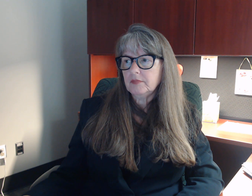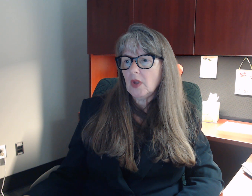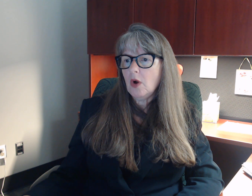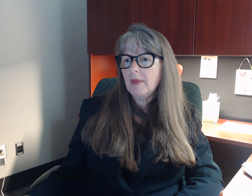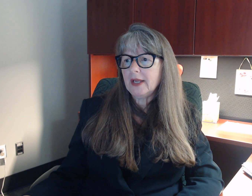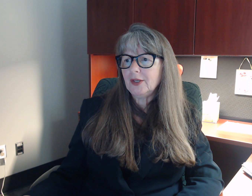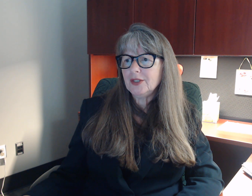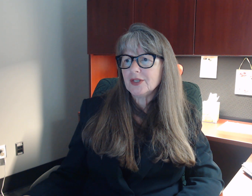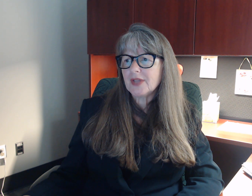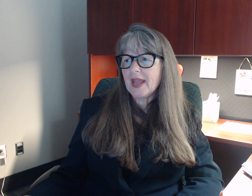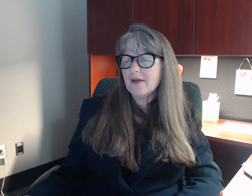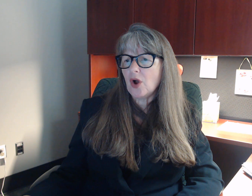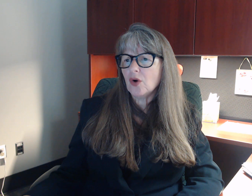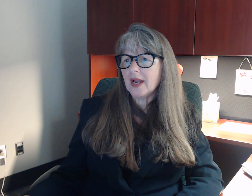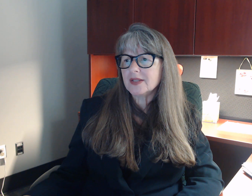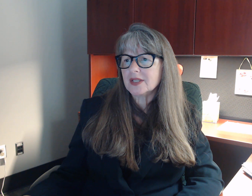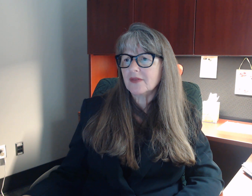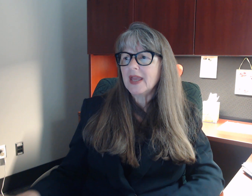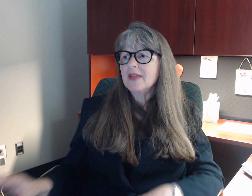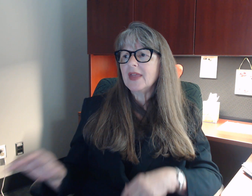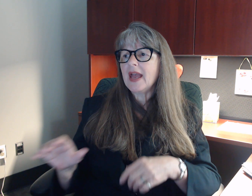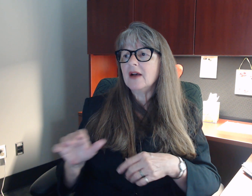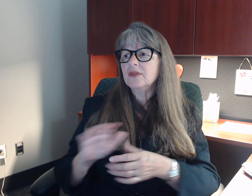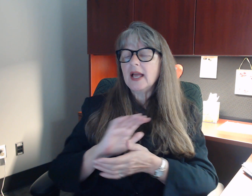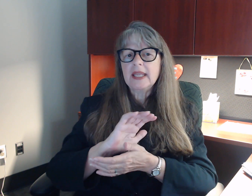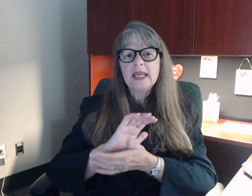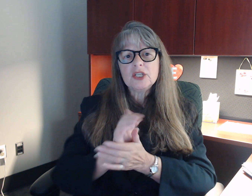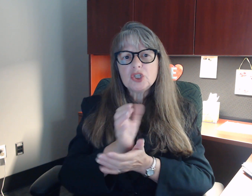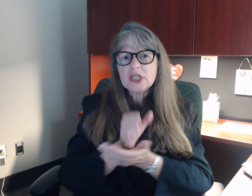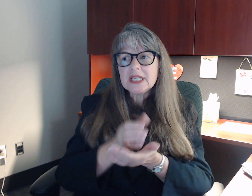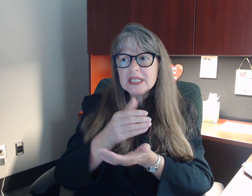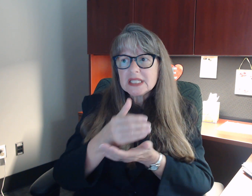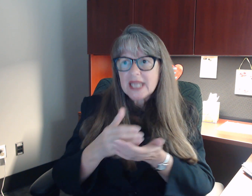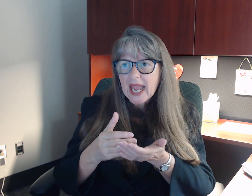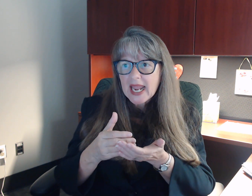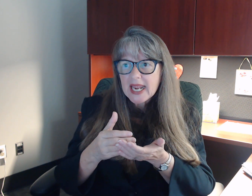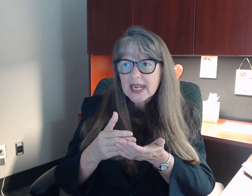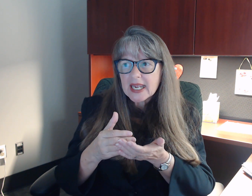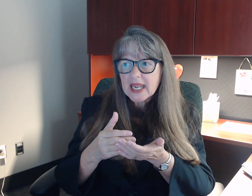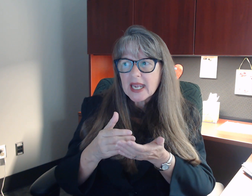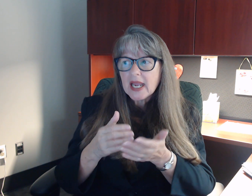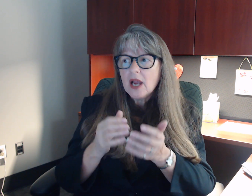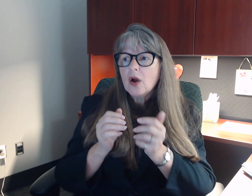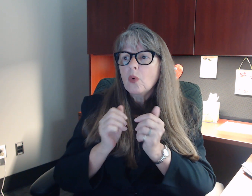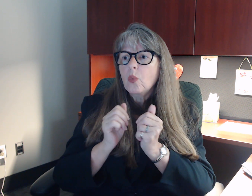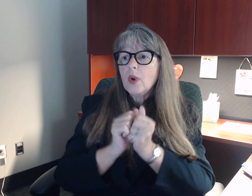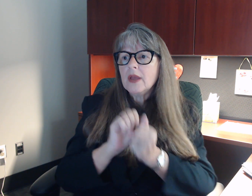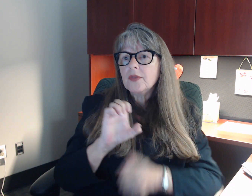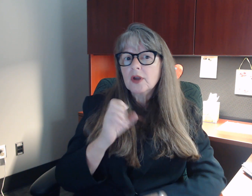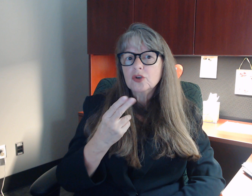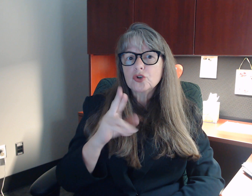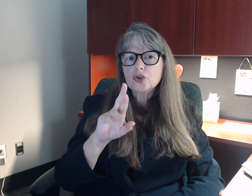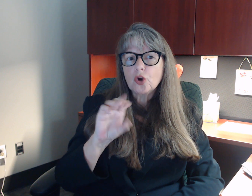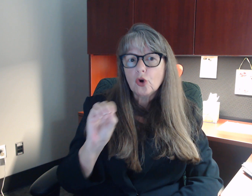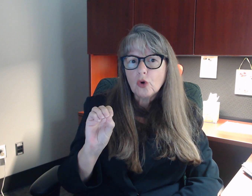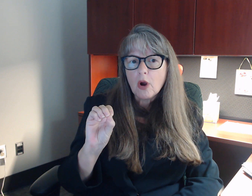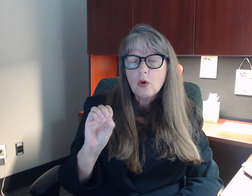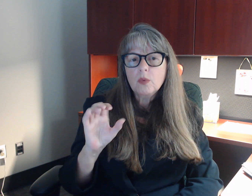oh my goodness, they have all kinds of stuff. They have like cheesecake with churro, which